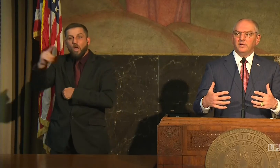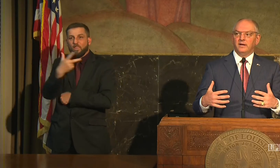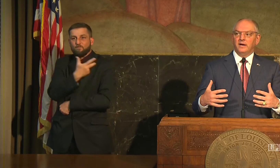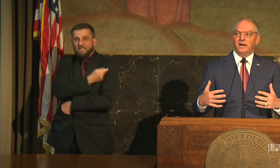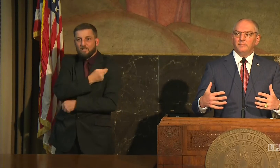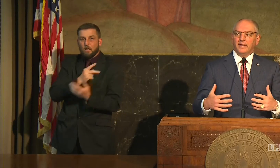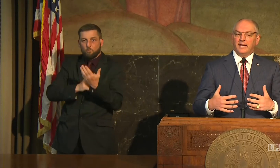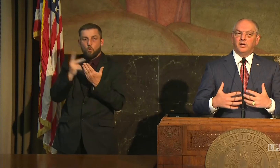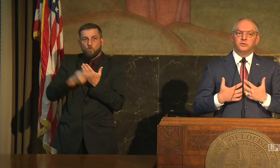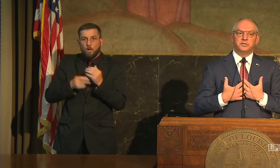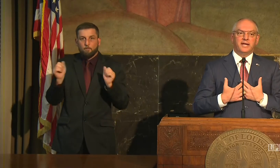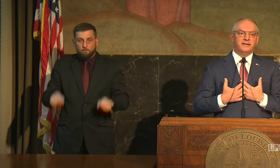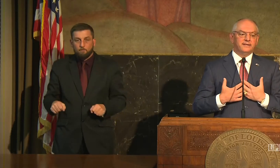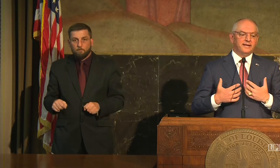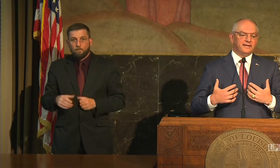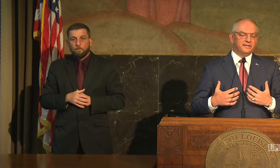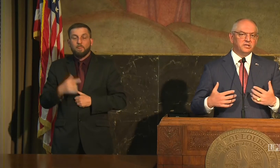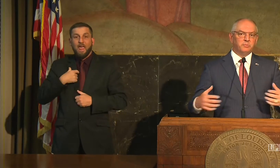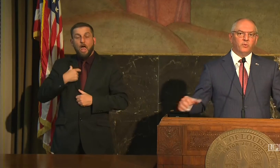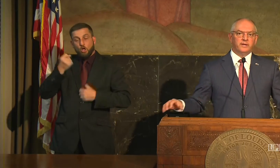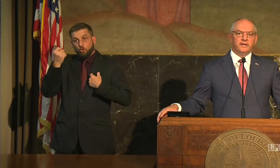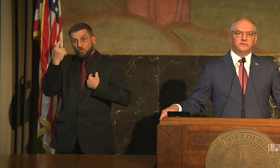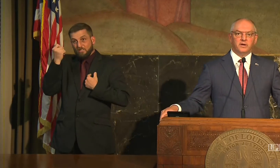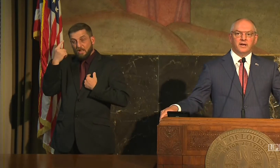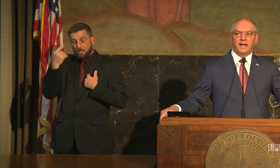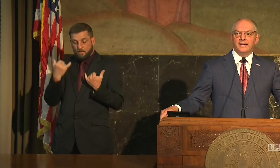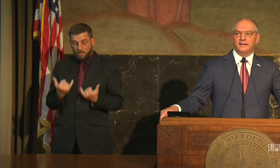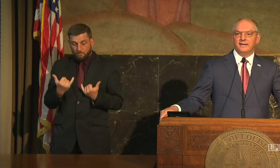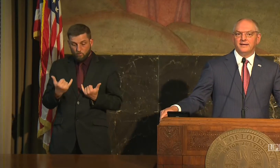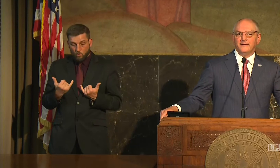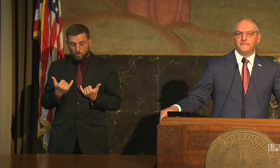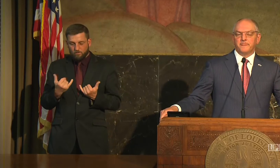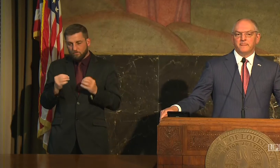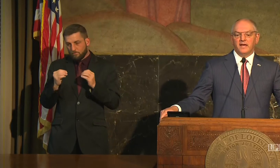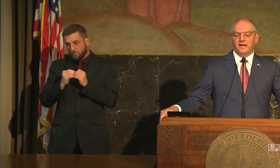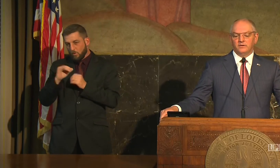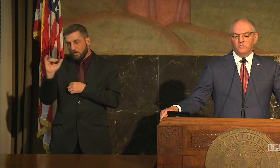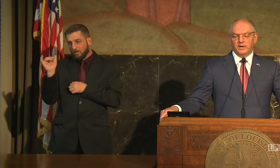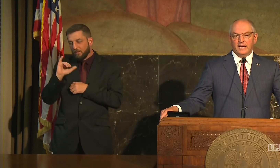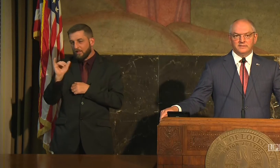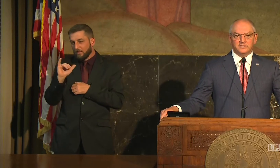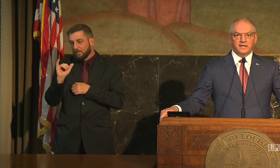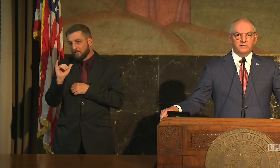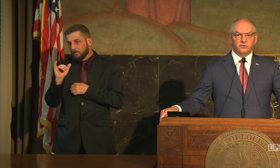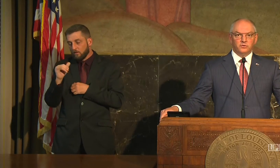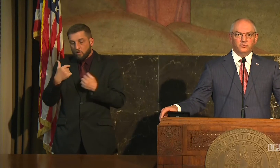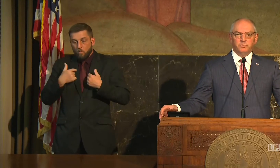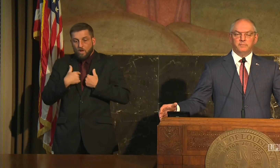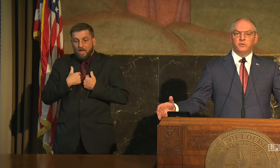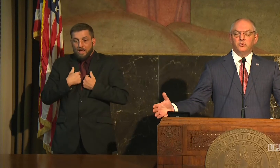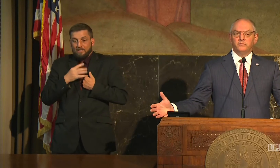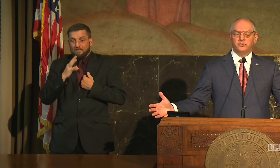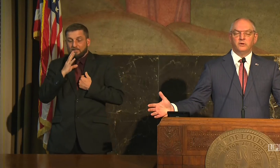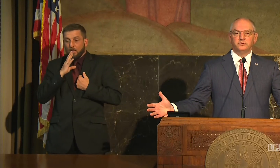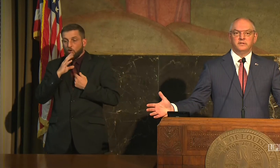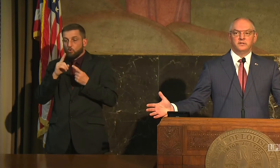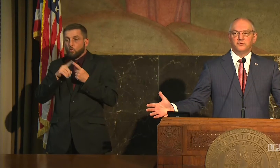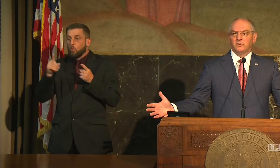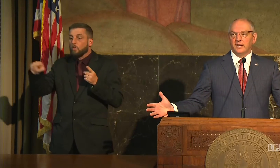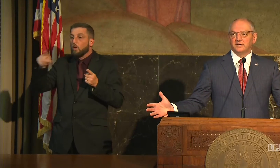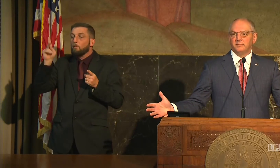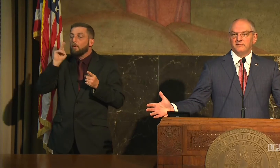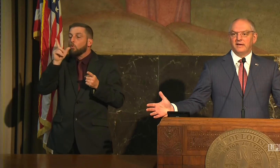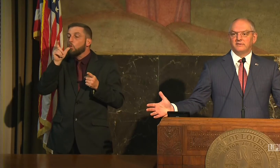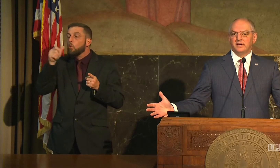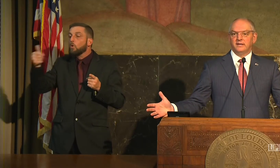program. And I understand that at this point it's unlikely that what I say to people who've chosen thus